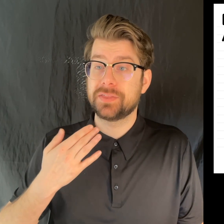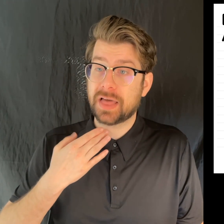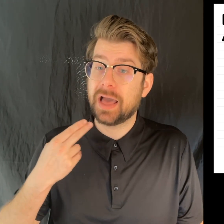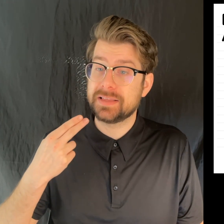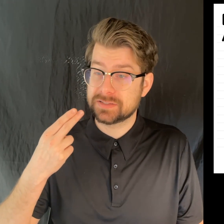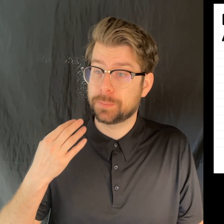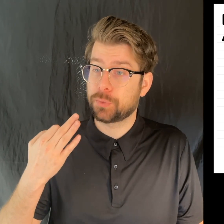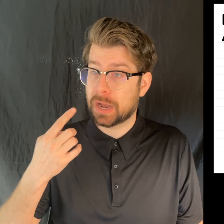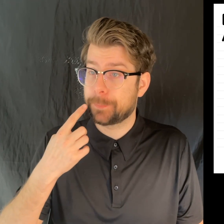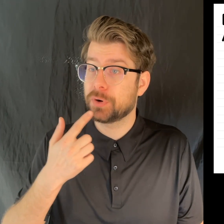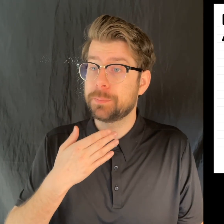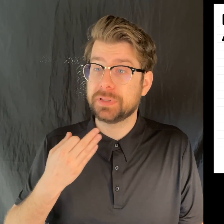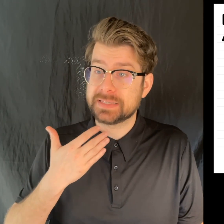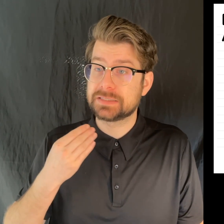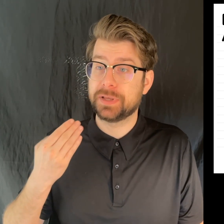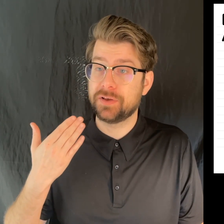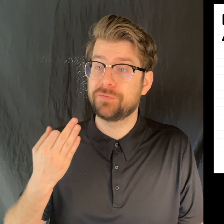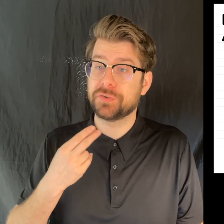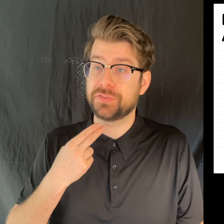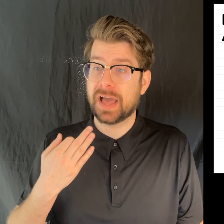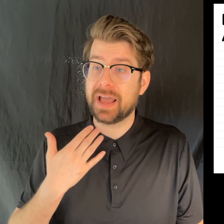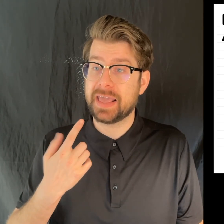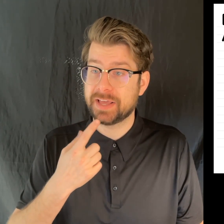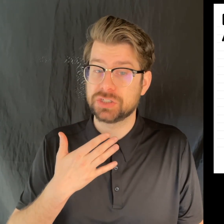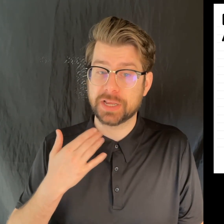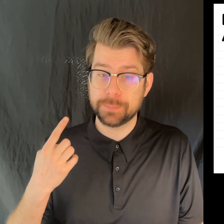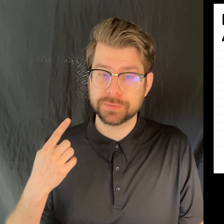that is the proper placement for that handshape.